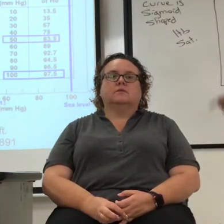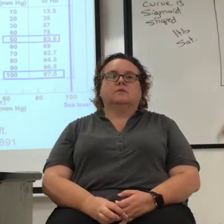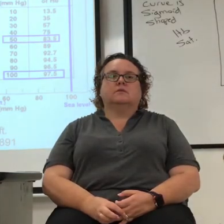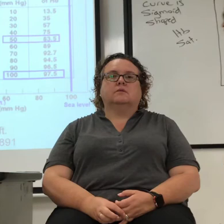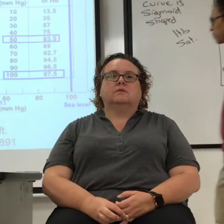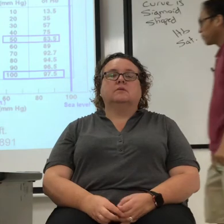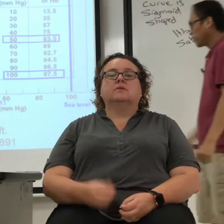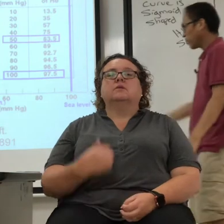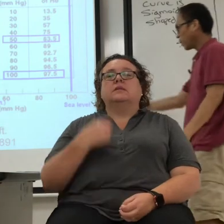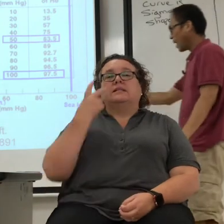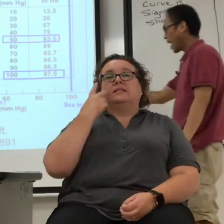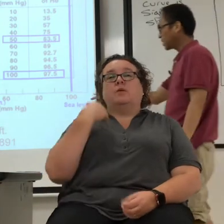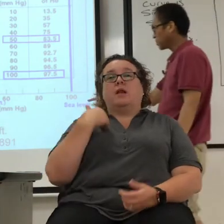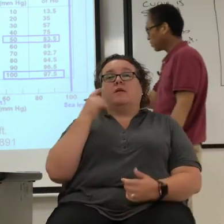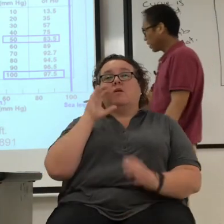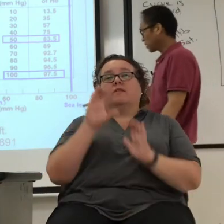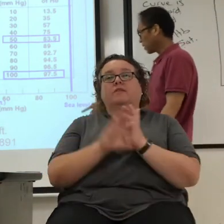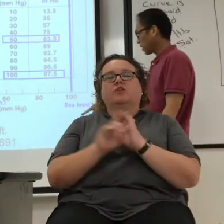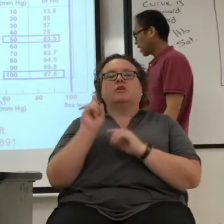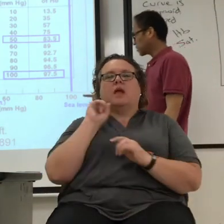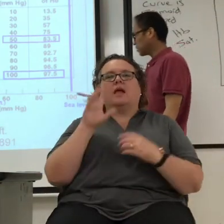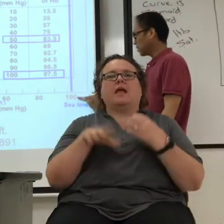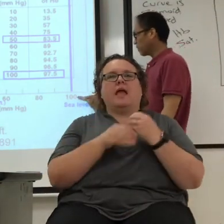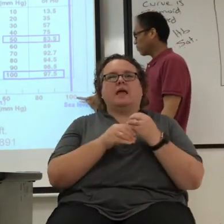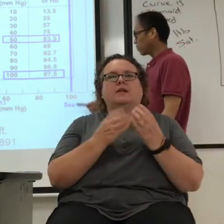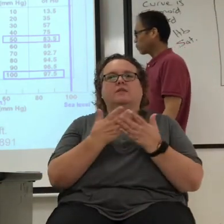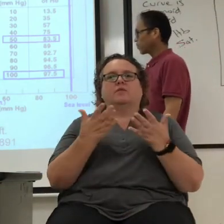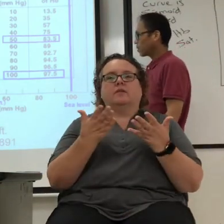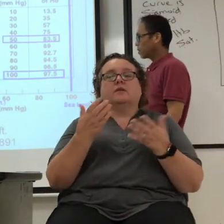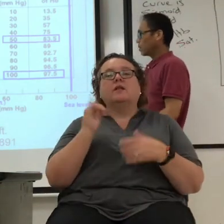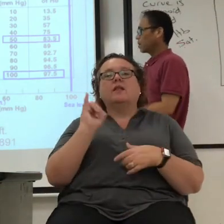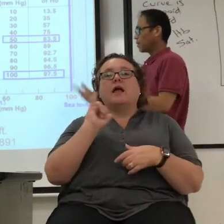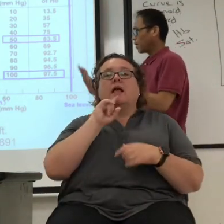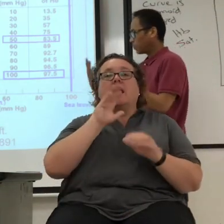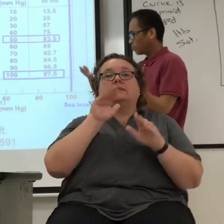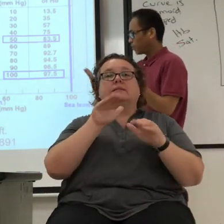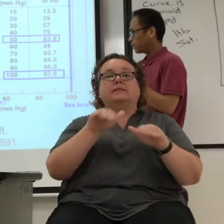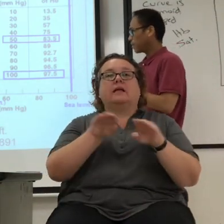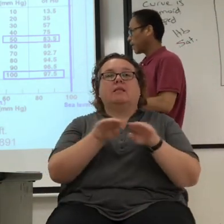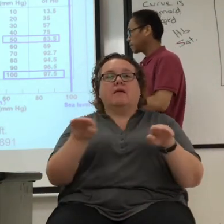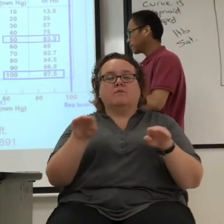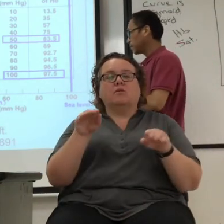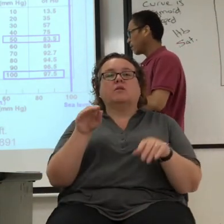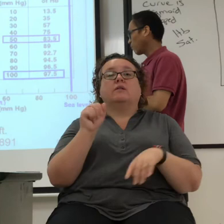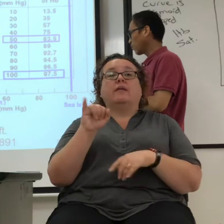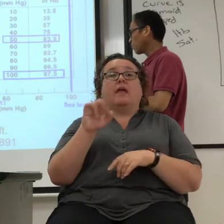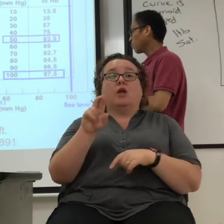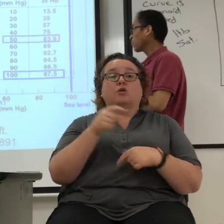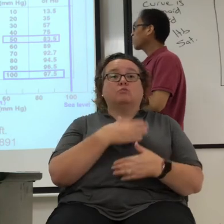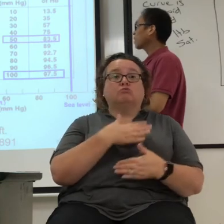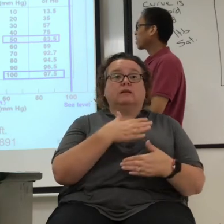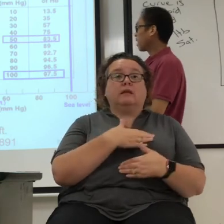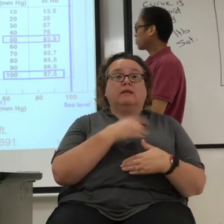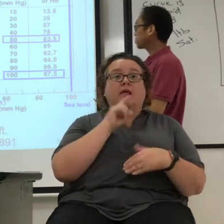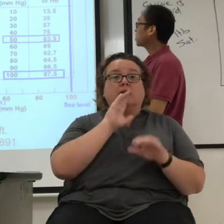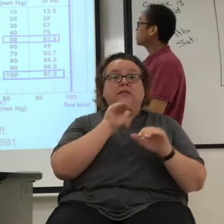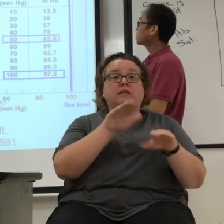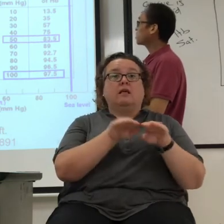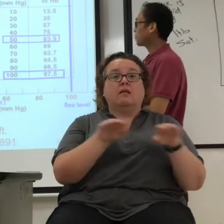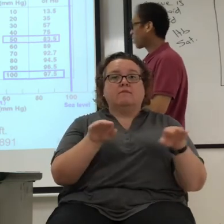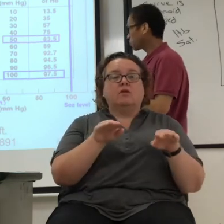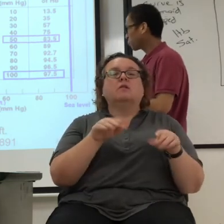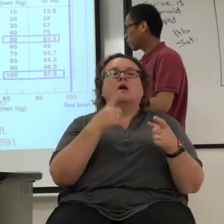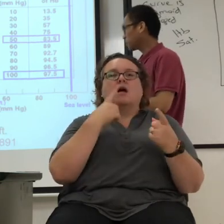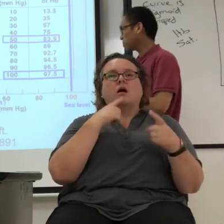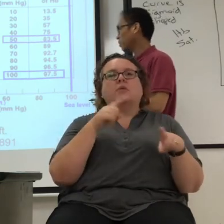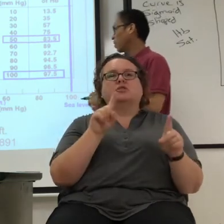Let's look what I have on the figure. I added some things, like at sea level, the air you breathe at sea level accomplishes